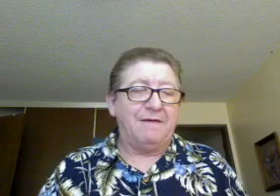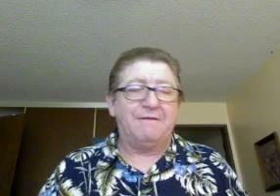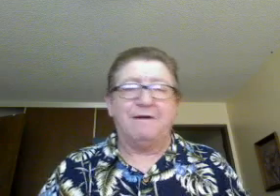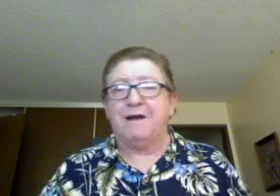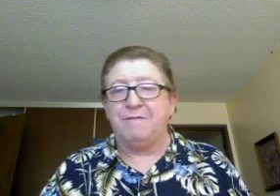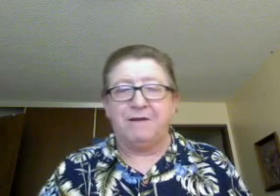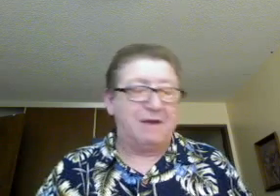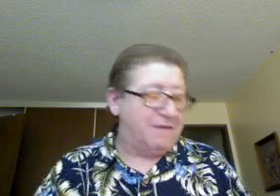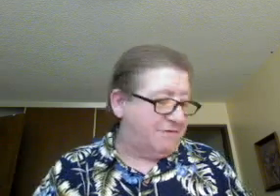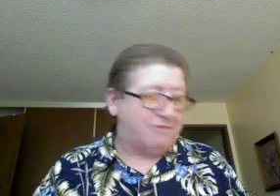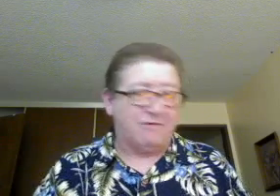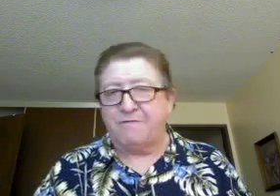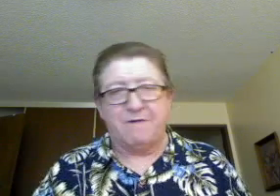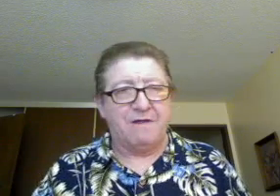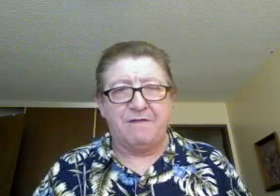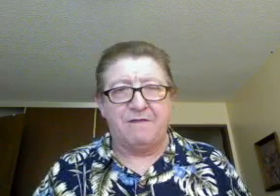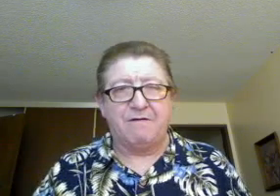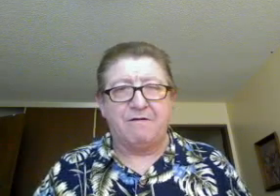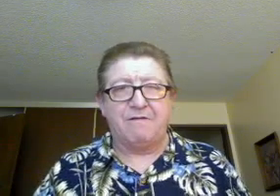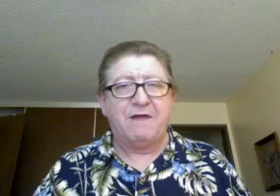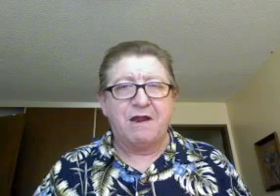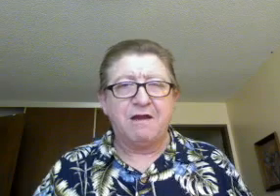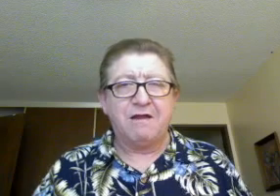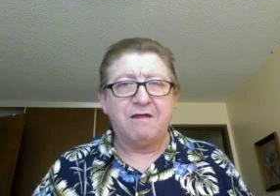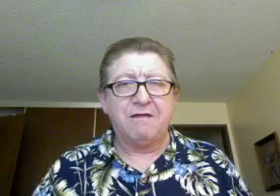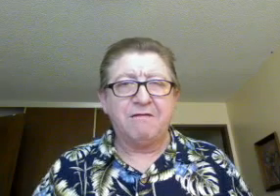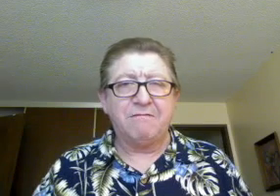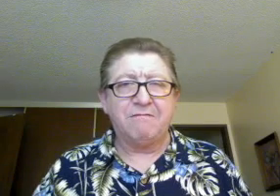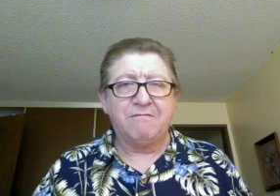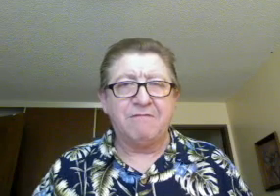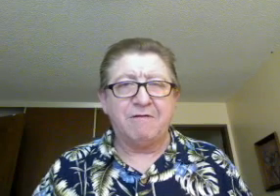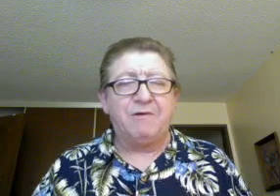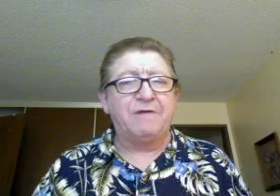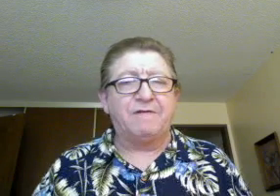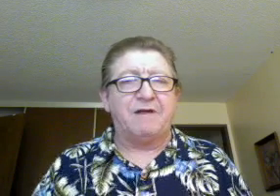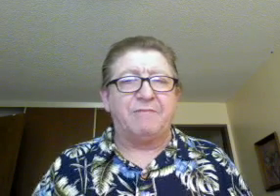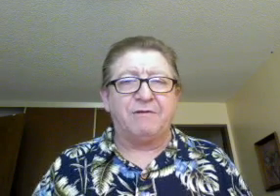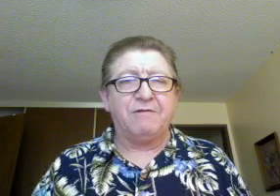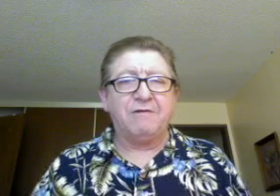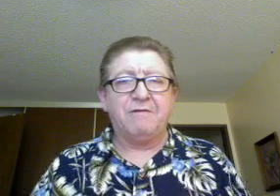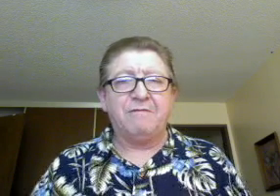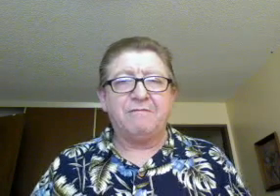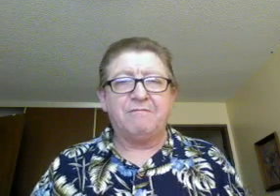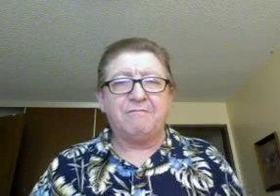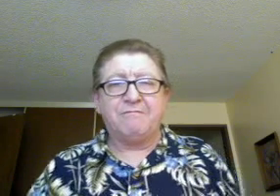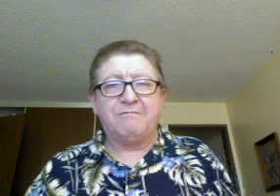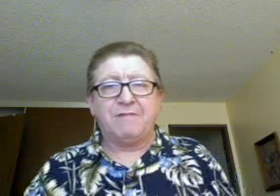They're not allowed to build any other church around there, are they? Buddhist temple? Huh?